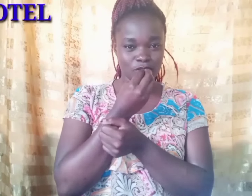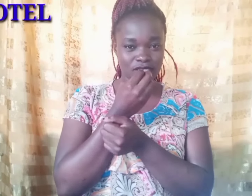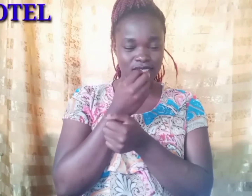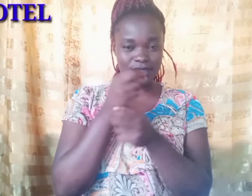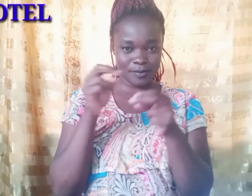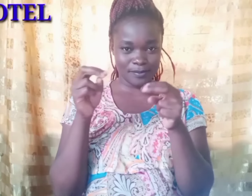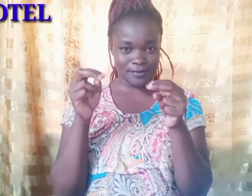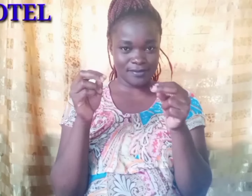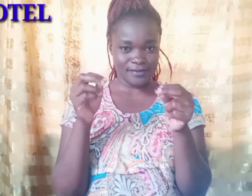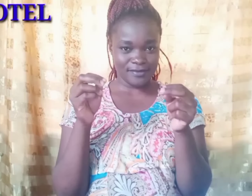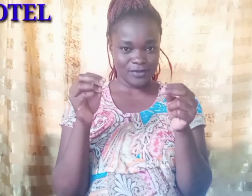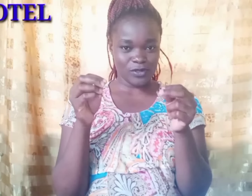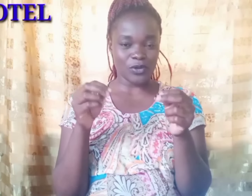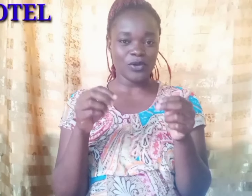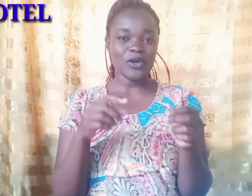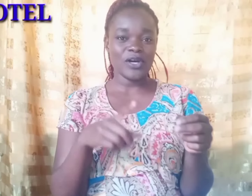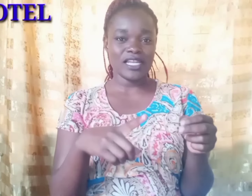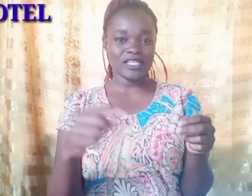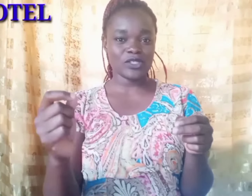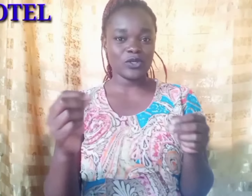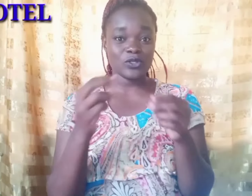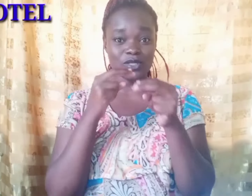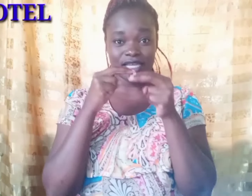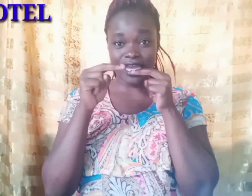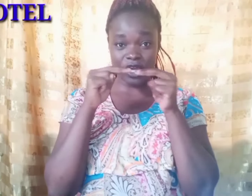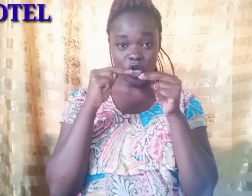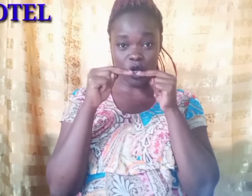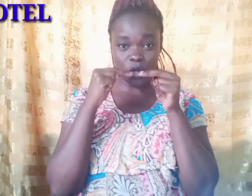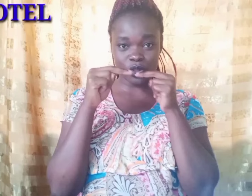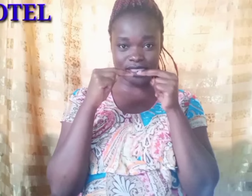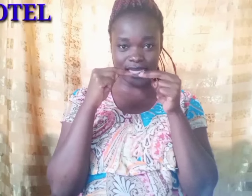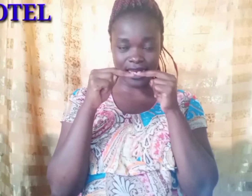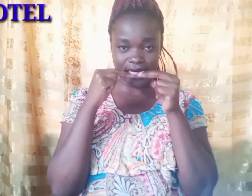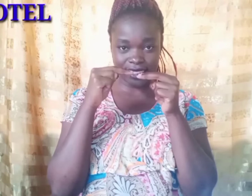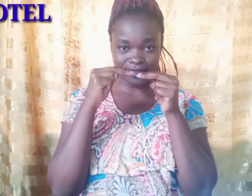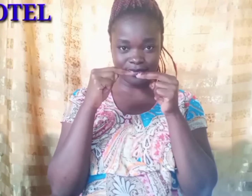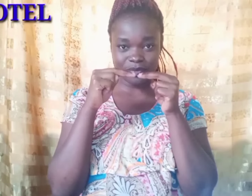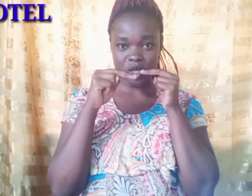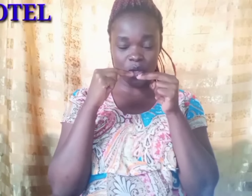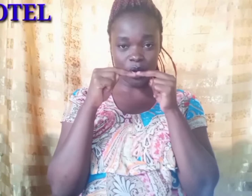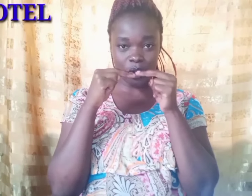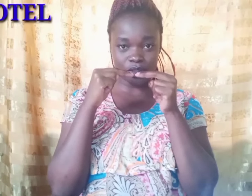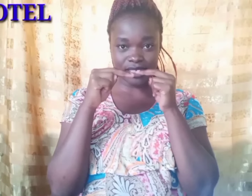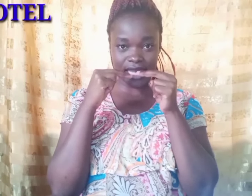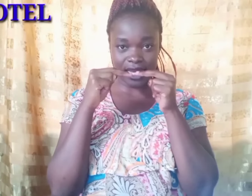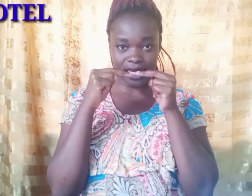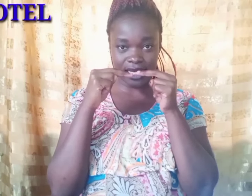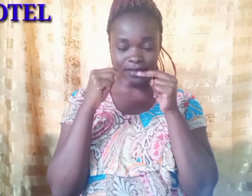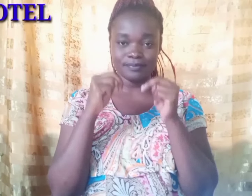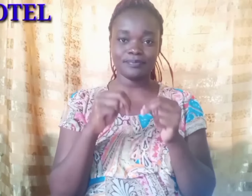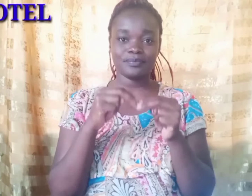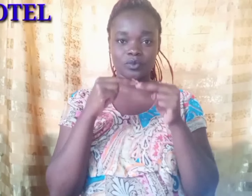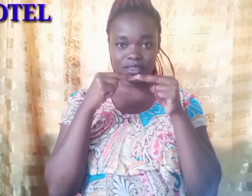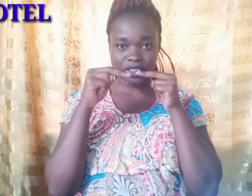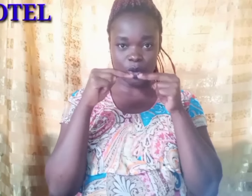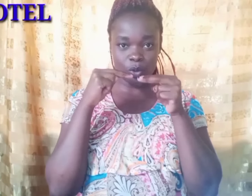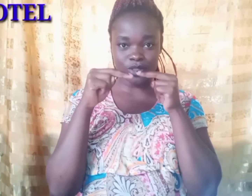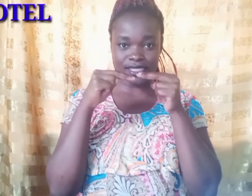food? So let's go to there. Hotel. Hotel.